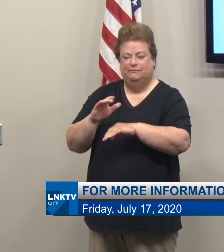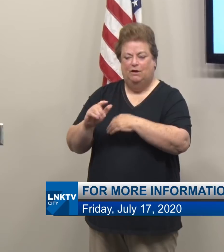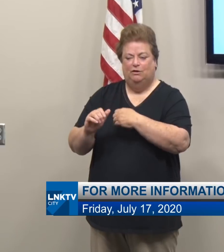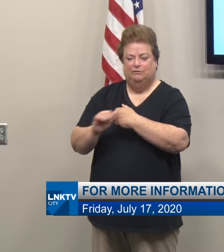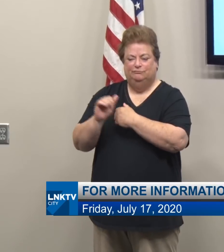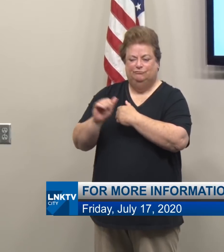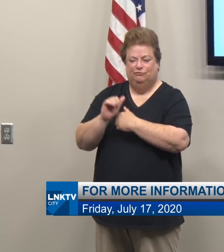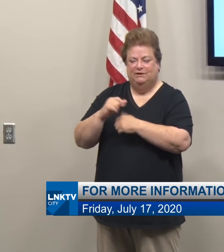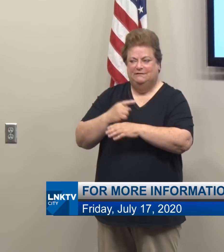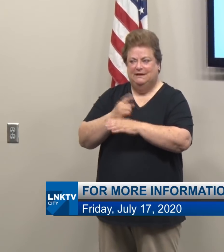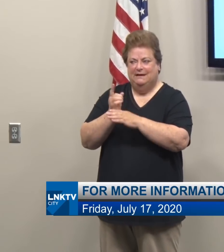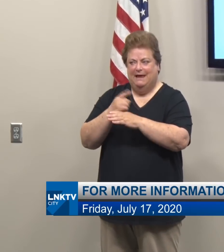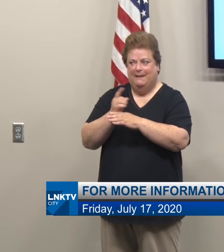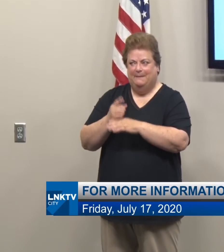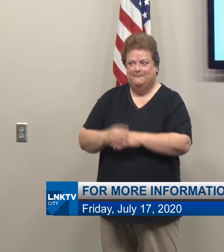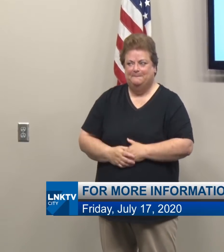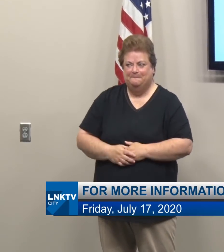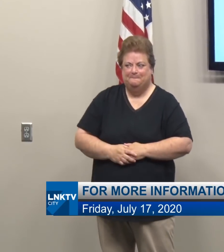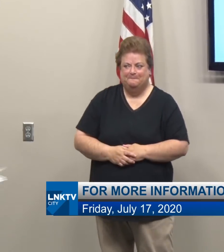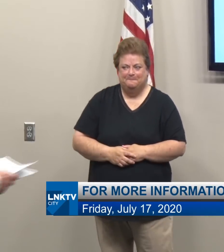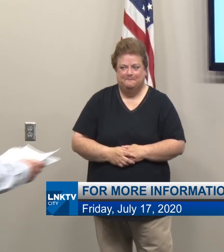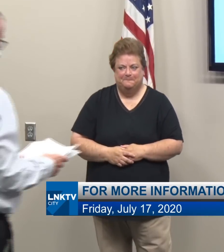Scott.